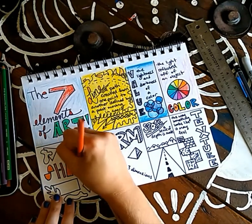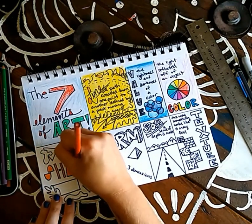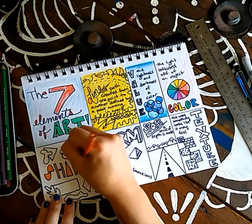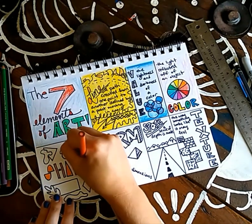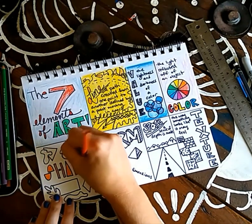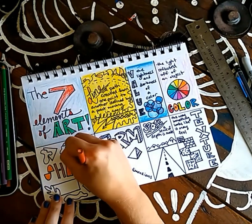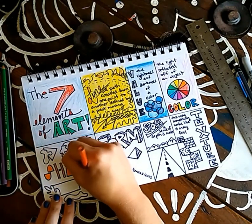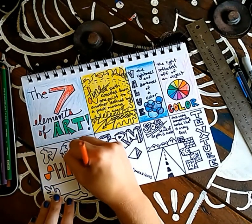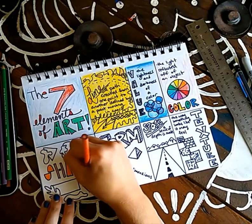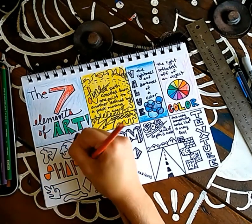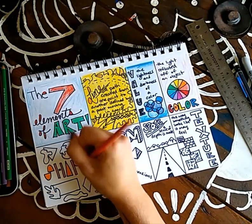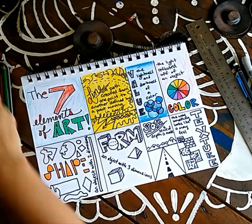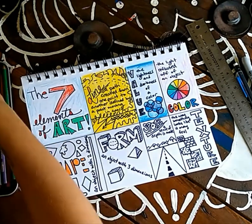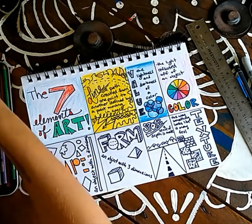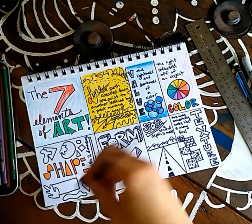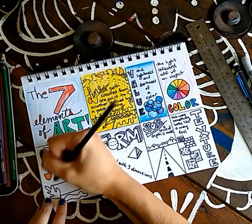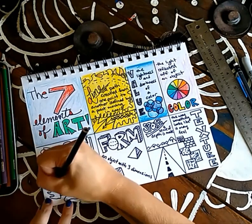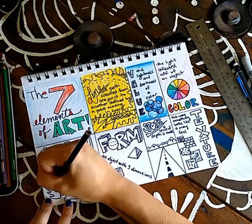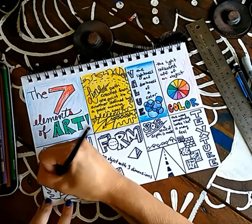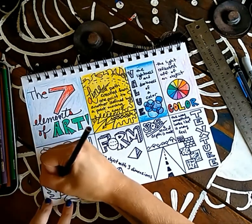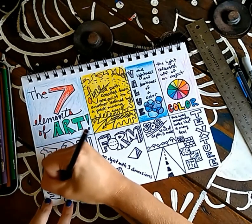this time using your principles of design.